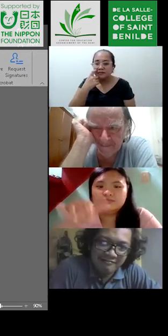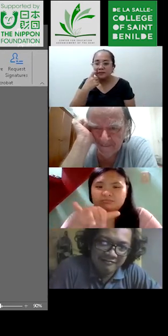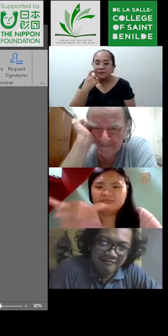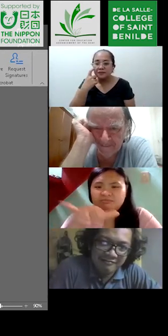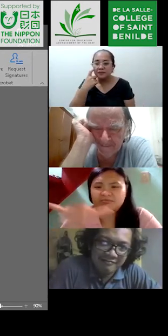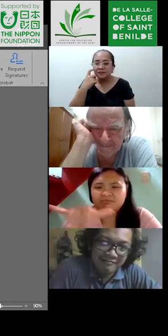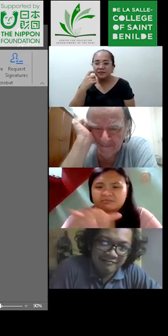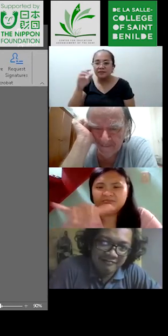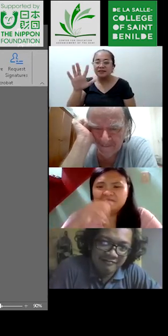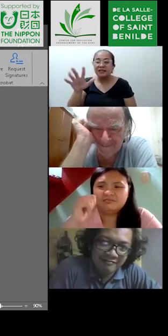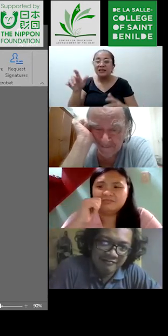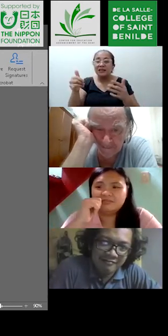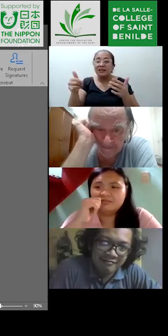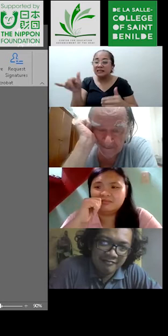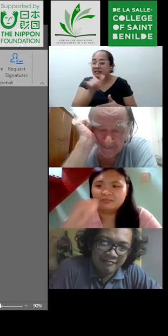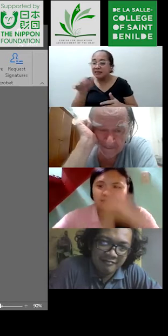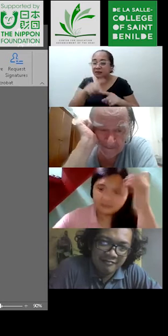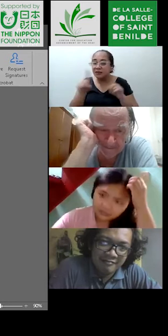Sorry.